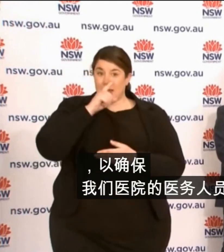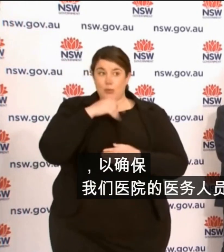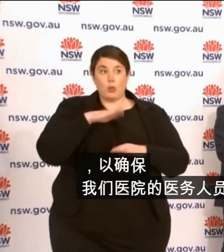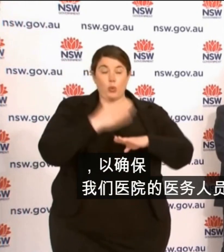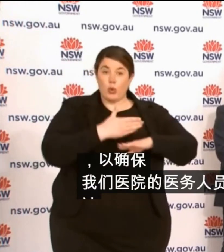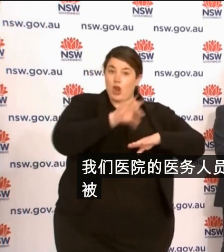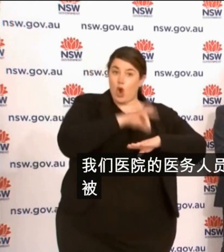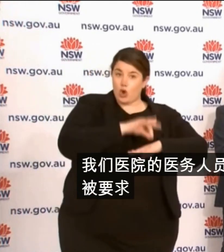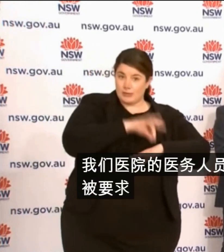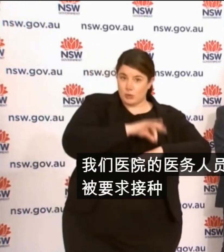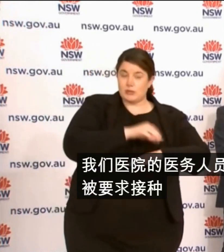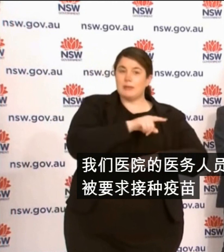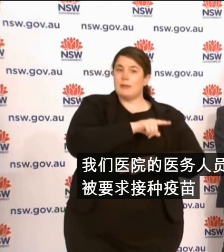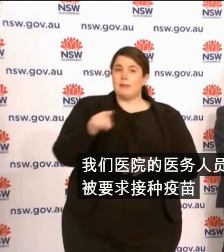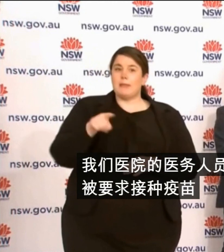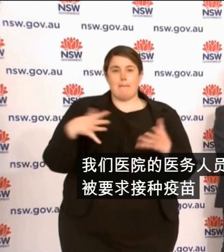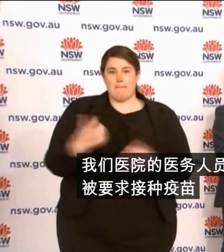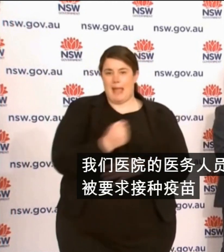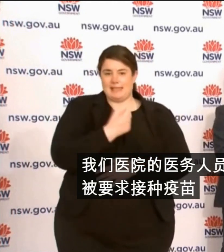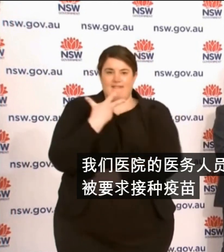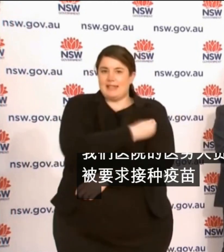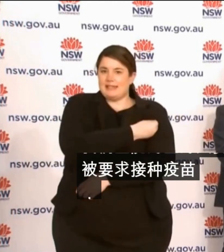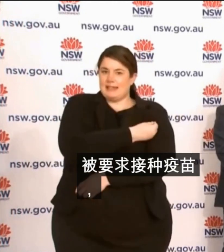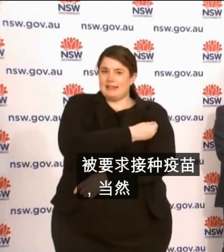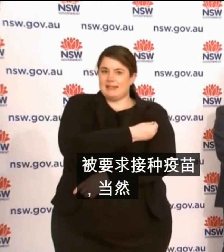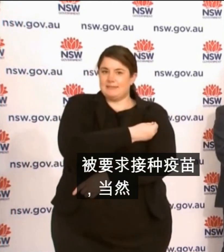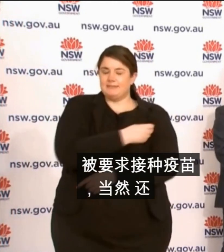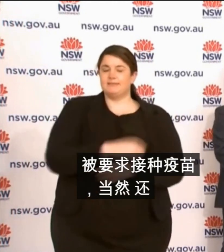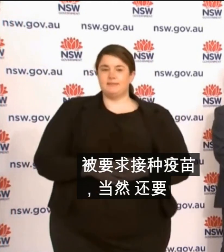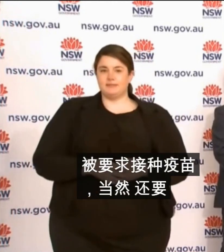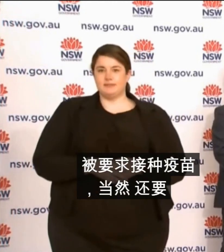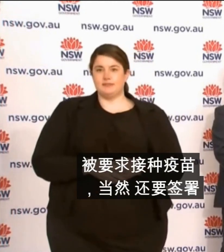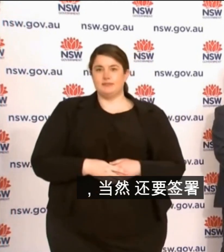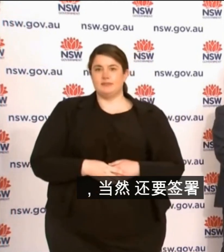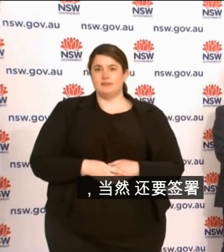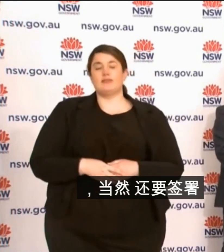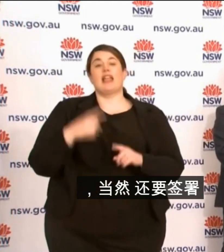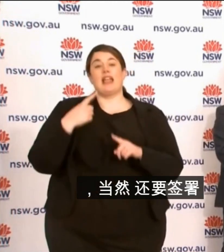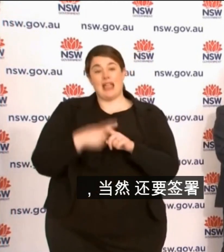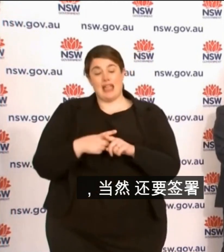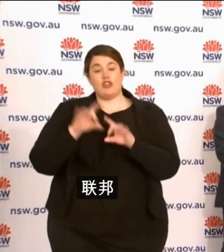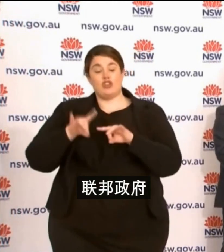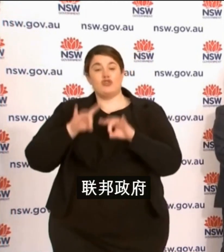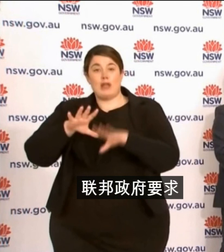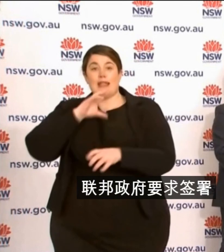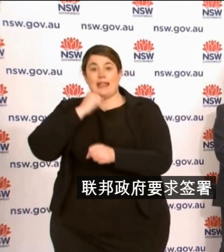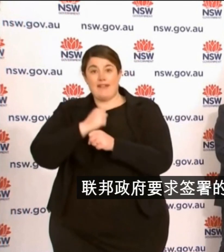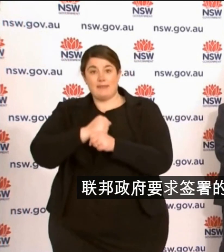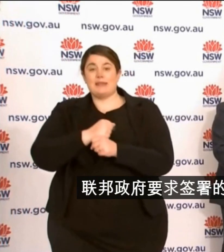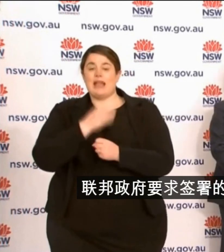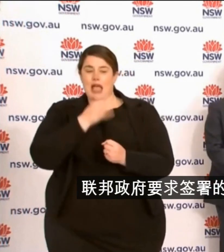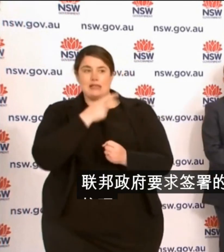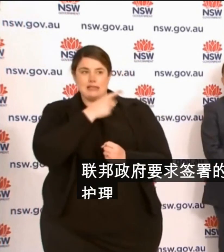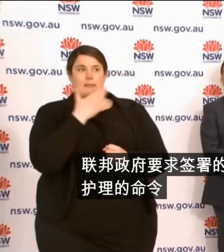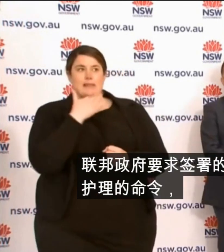our hospitals will be required to get vaccinated, and of course also signed the orders that the federal government have asked to be signed in